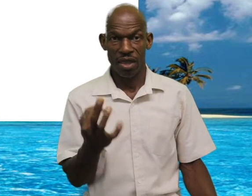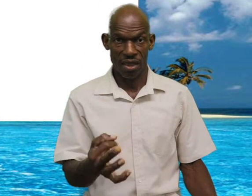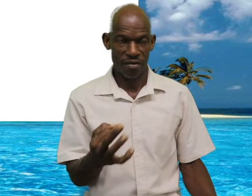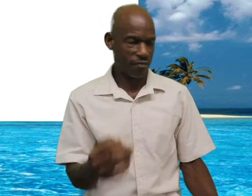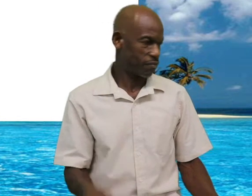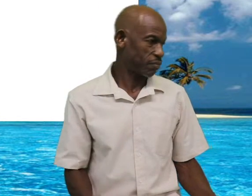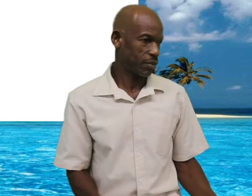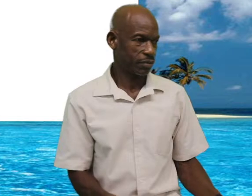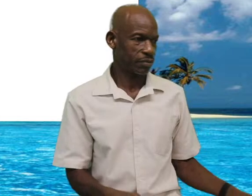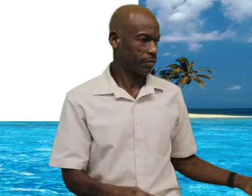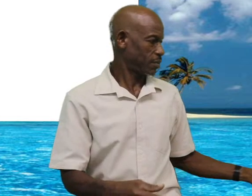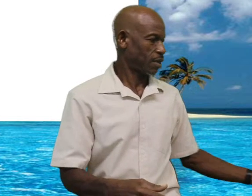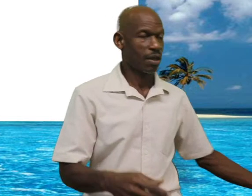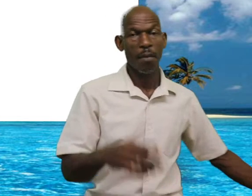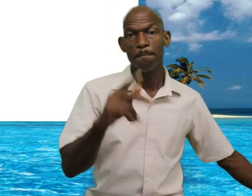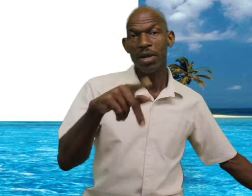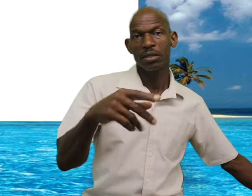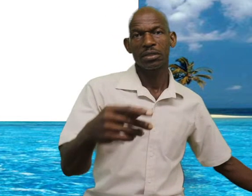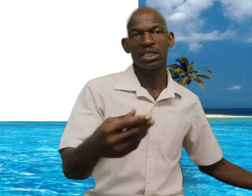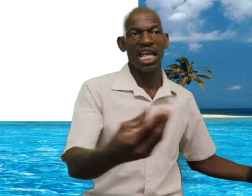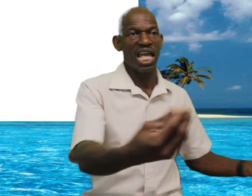someone give it to me,